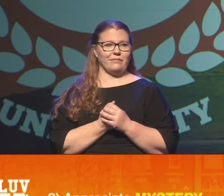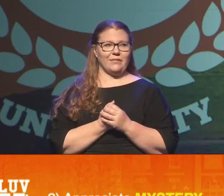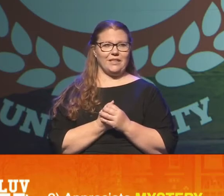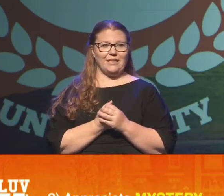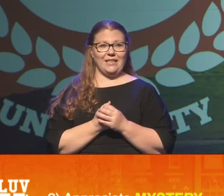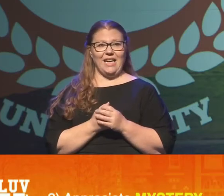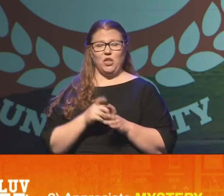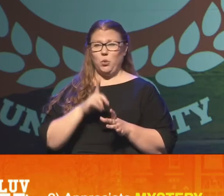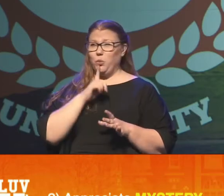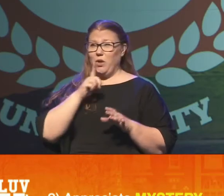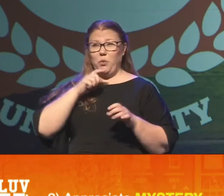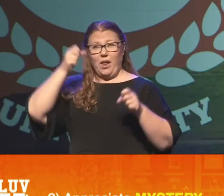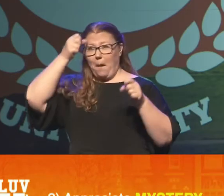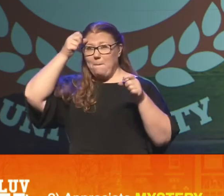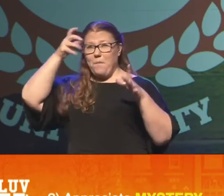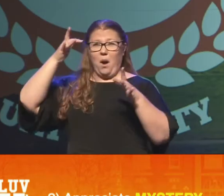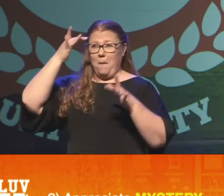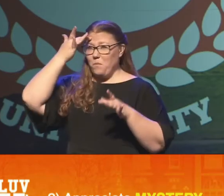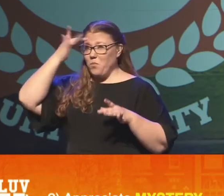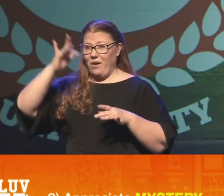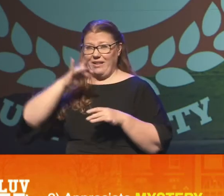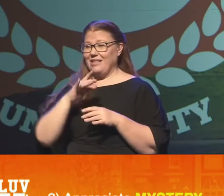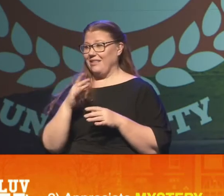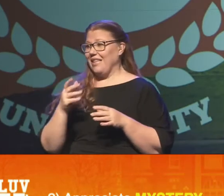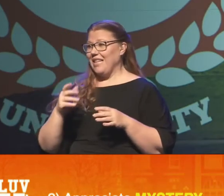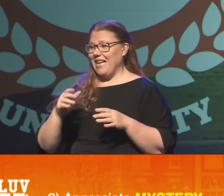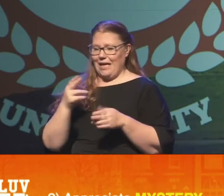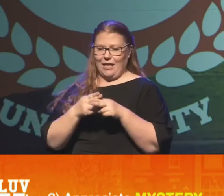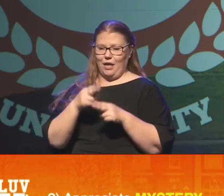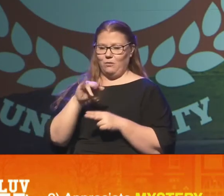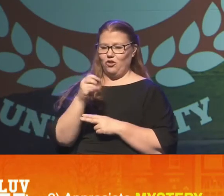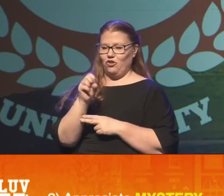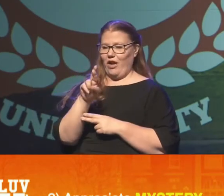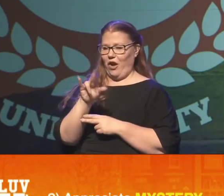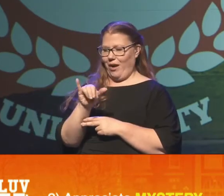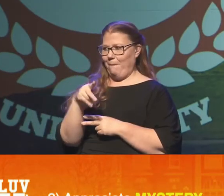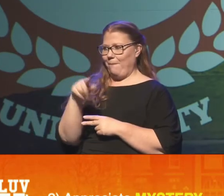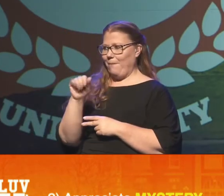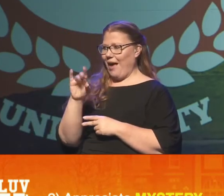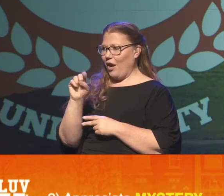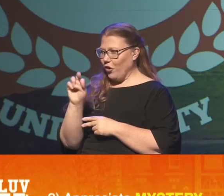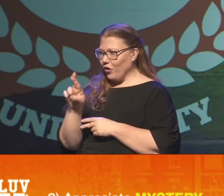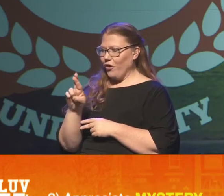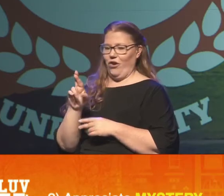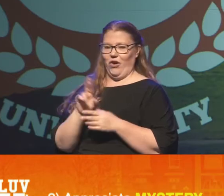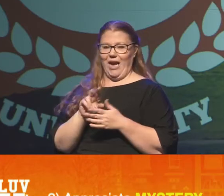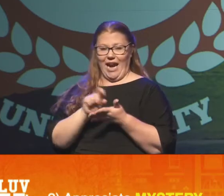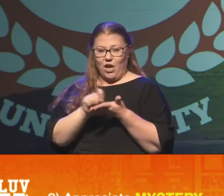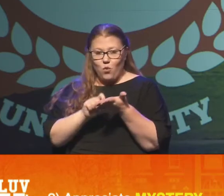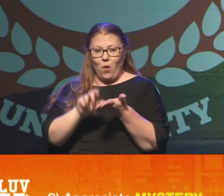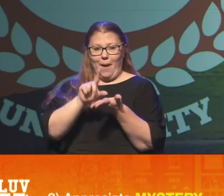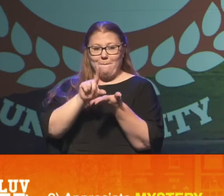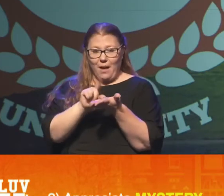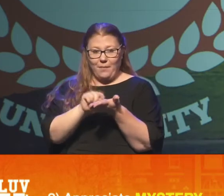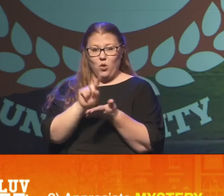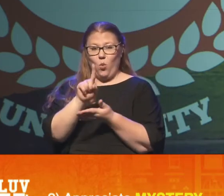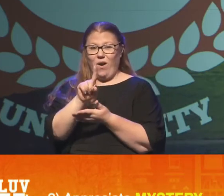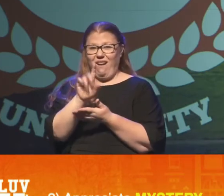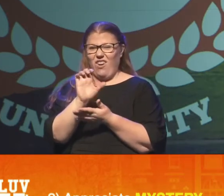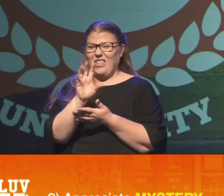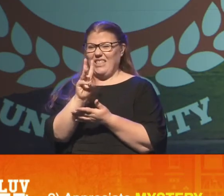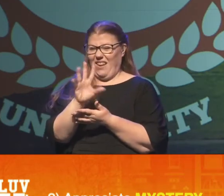biggest scholars, brilliant in the world. His name's J.I. Packer. I looked it up. He wrote and published 165